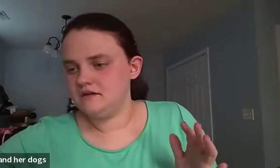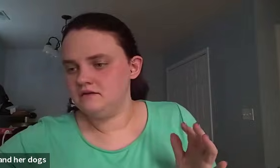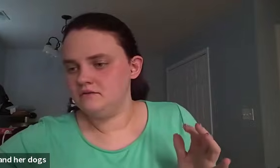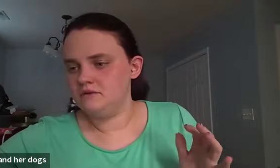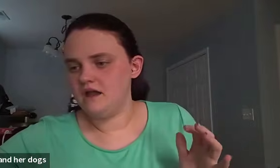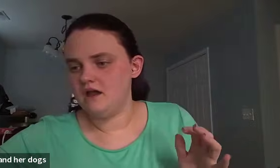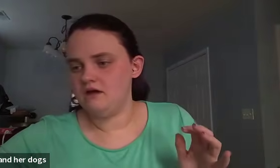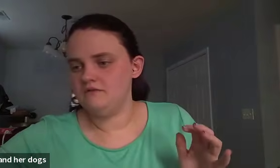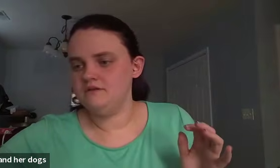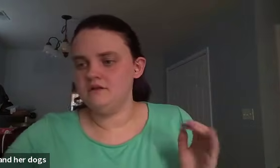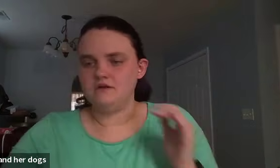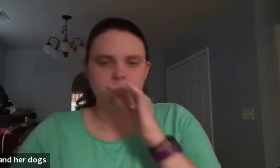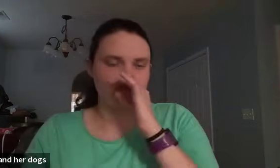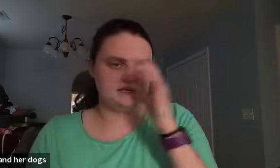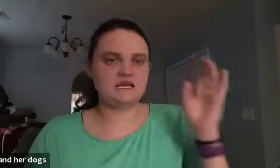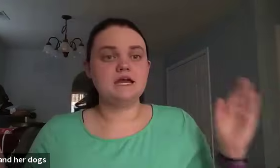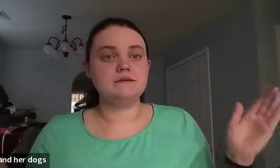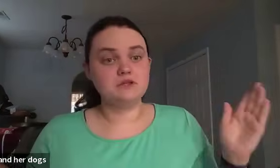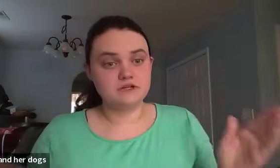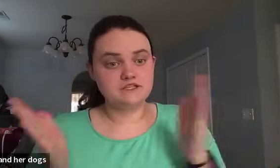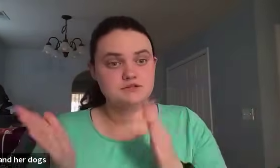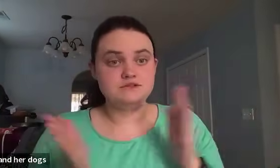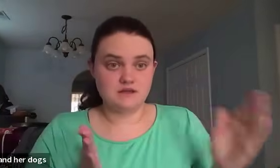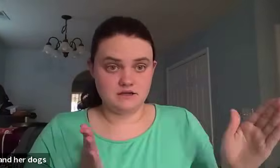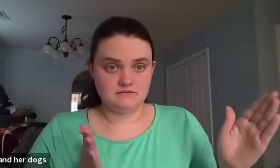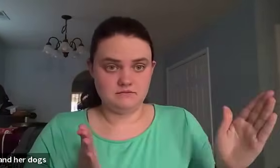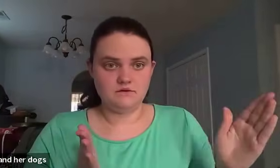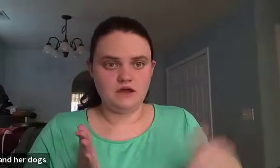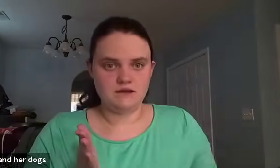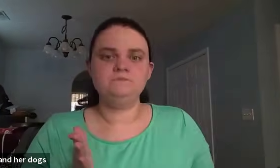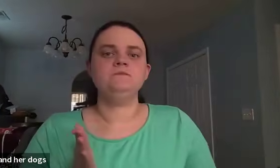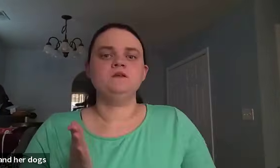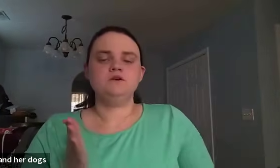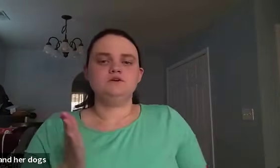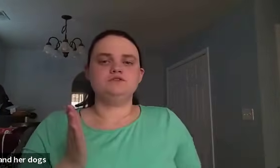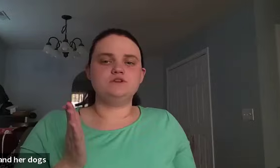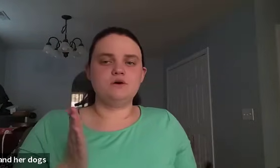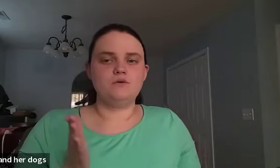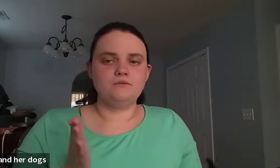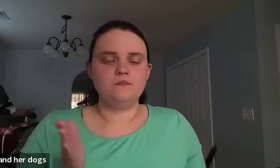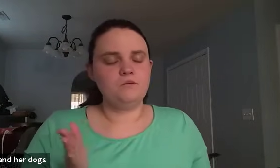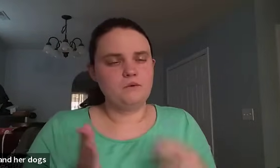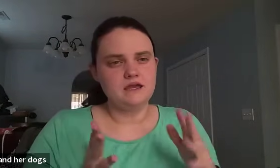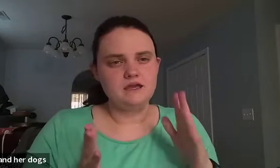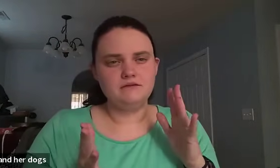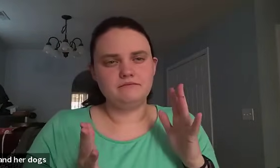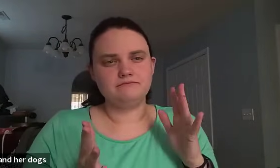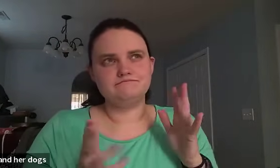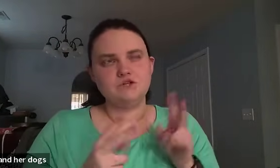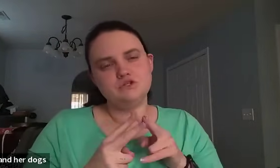Then we have the phrase, I am learning to sign. Okay. So the way, there are two